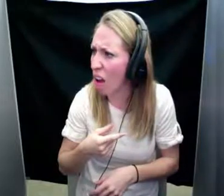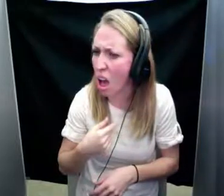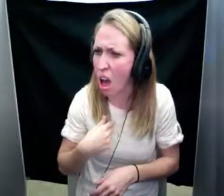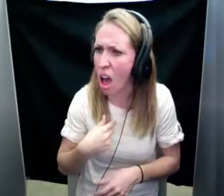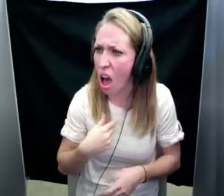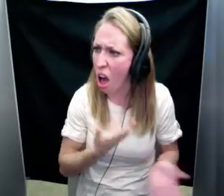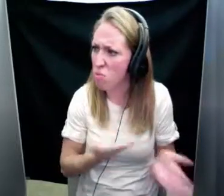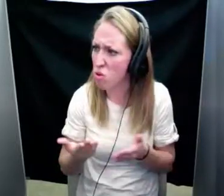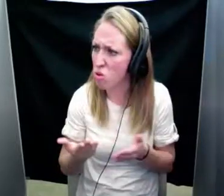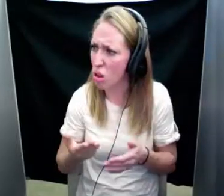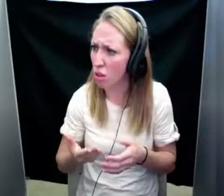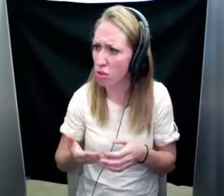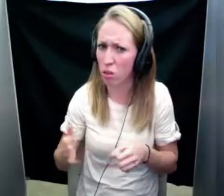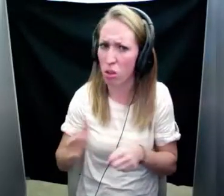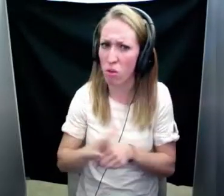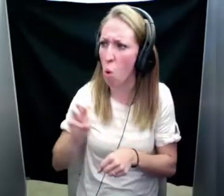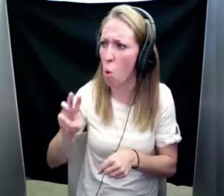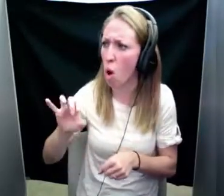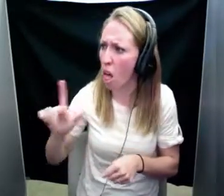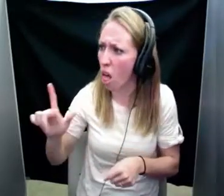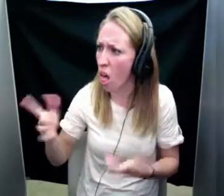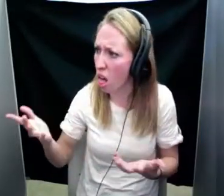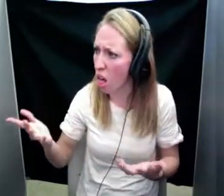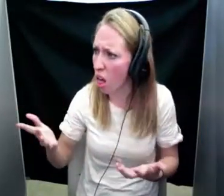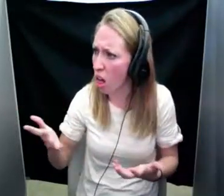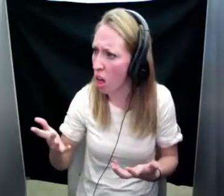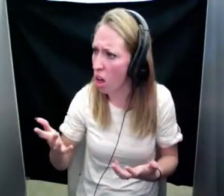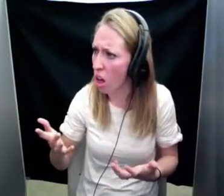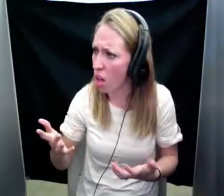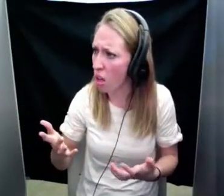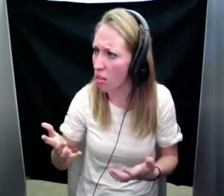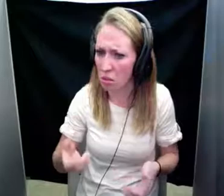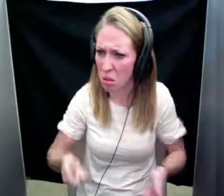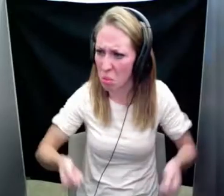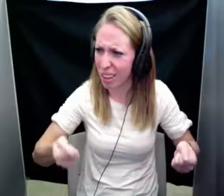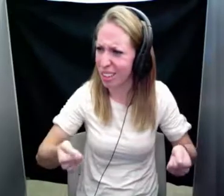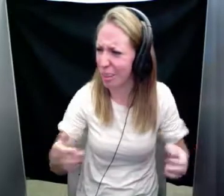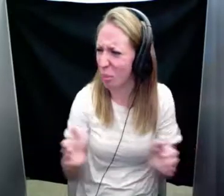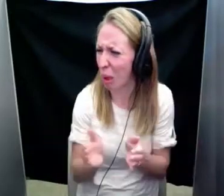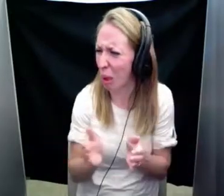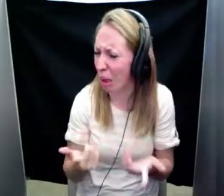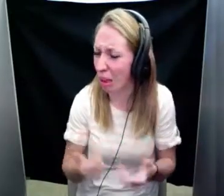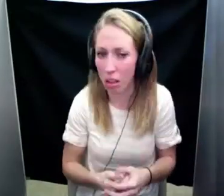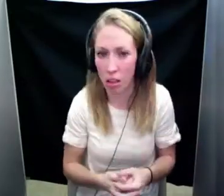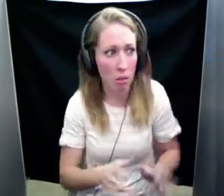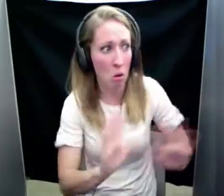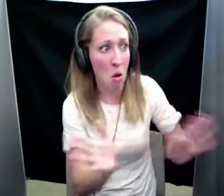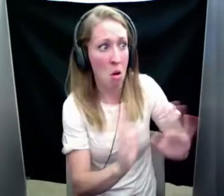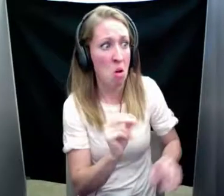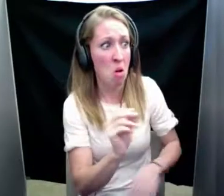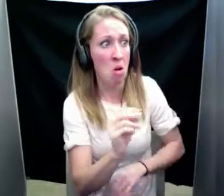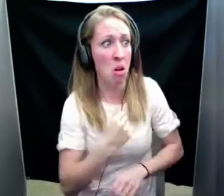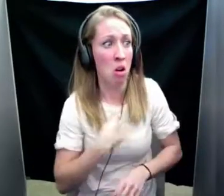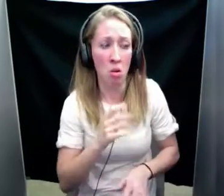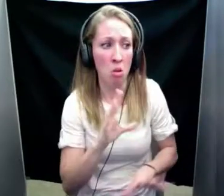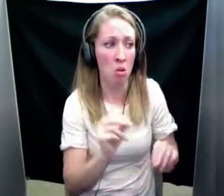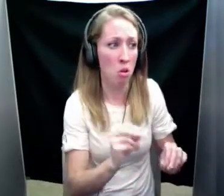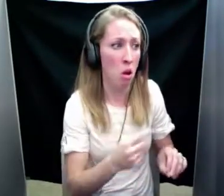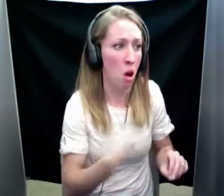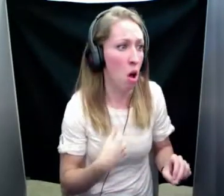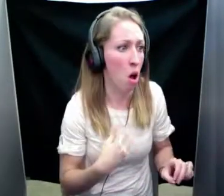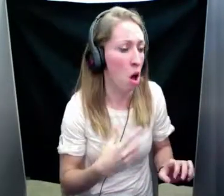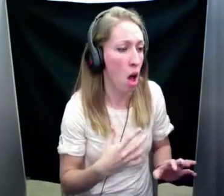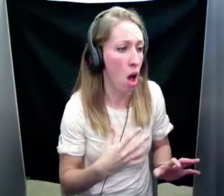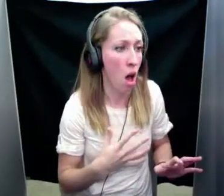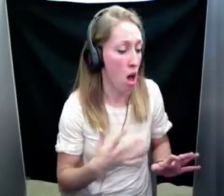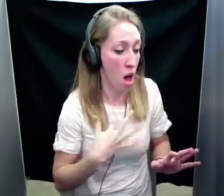well." "Oh, no, I can't afford to lose my water. Listen, forget about it. Why don't you just make up the fire